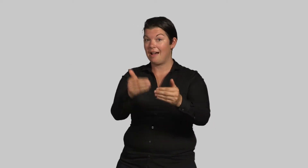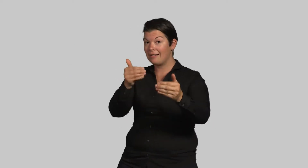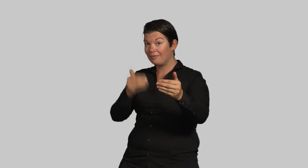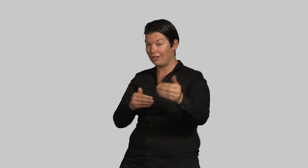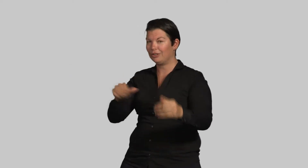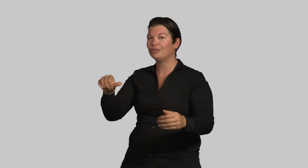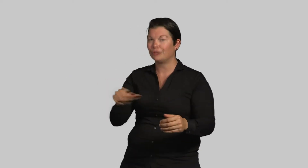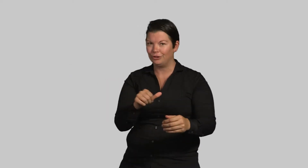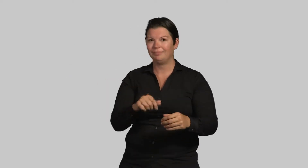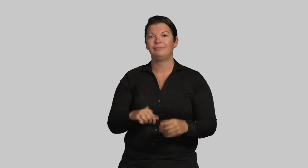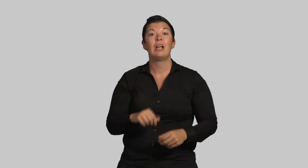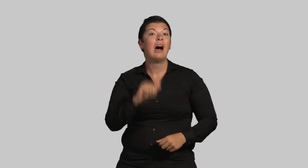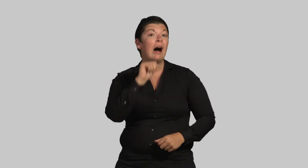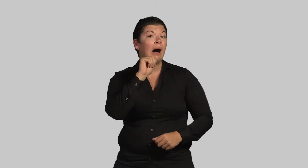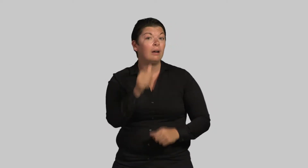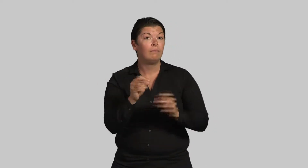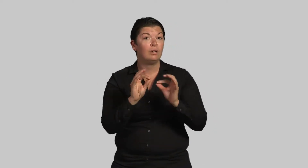advance.